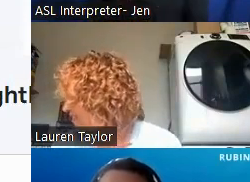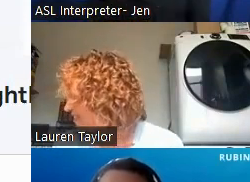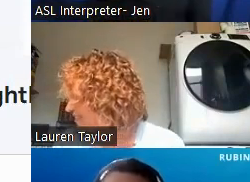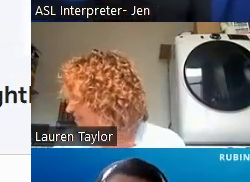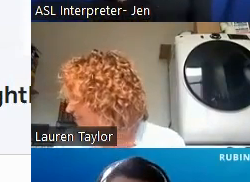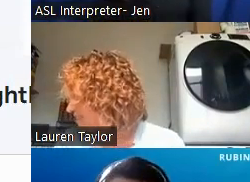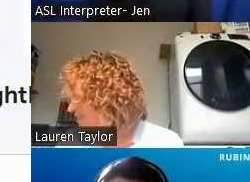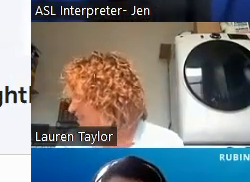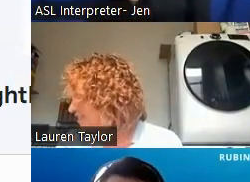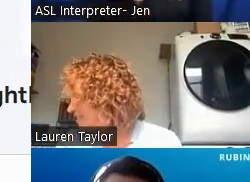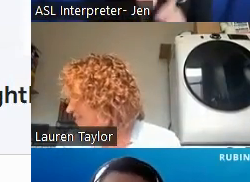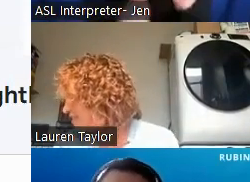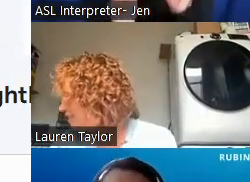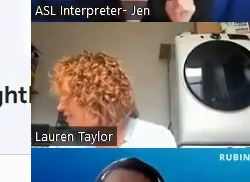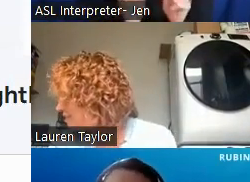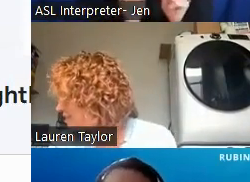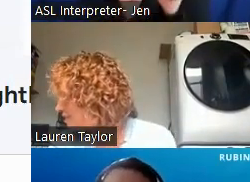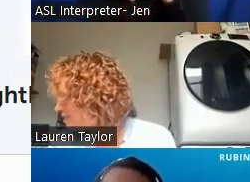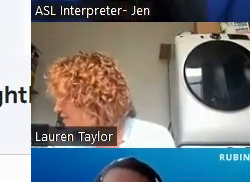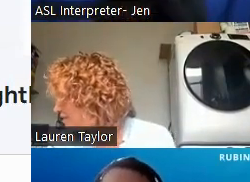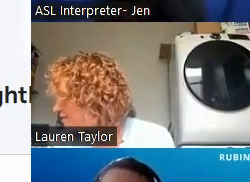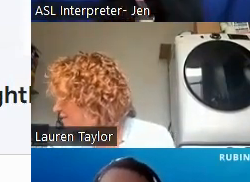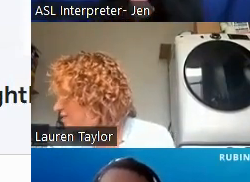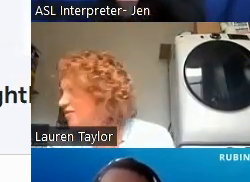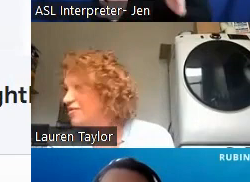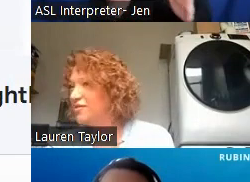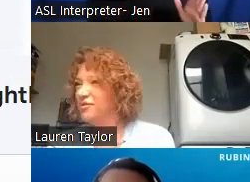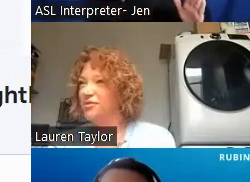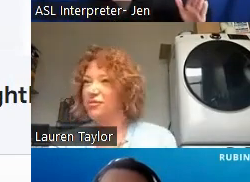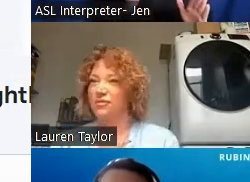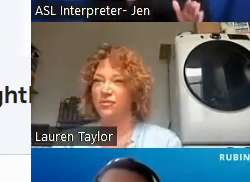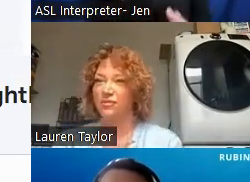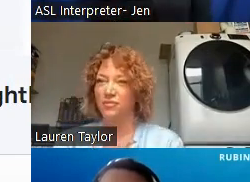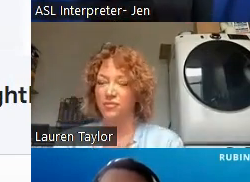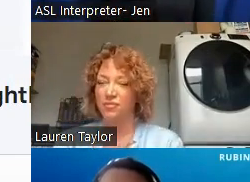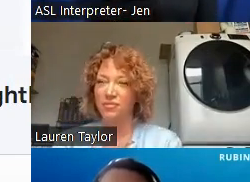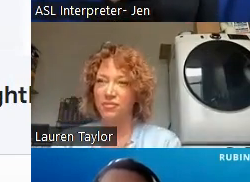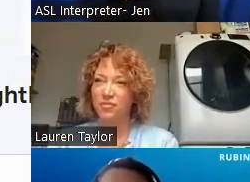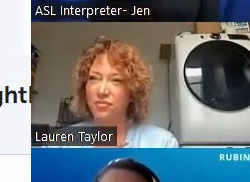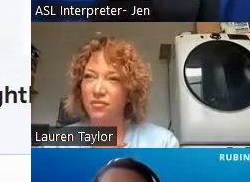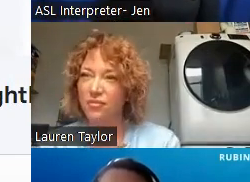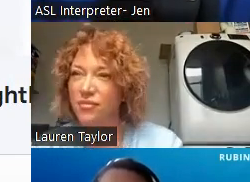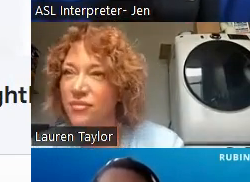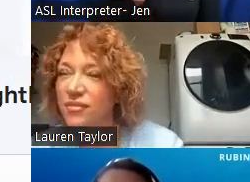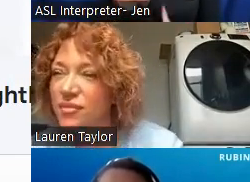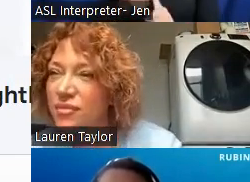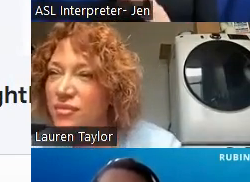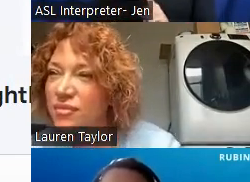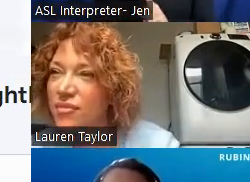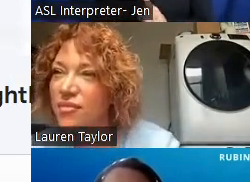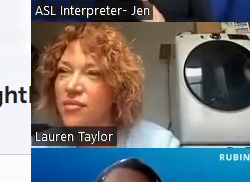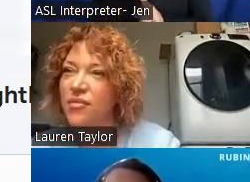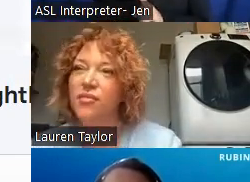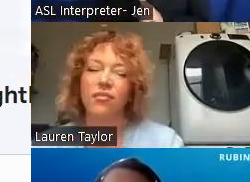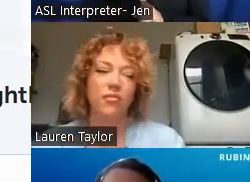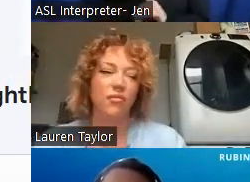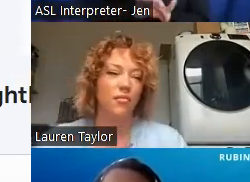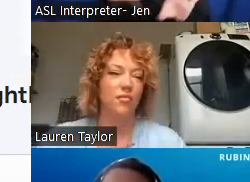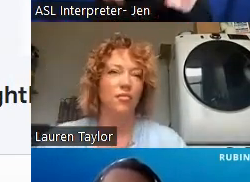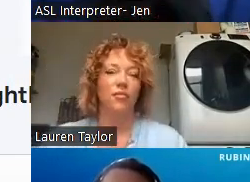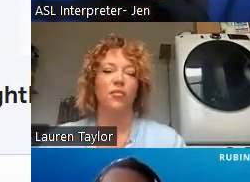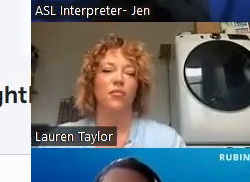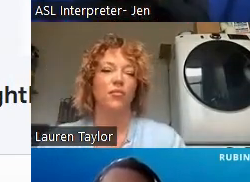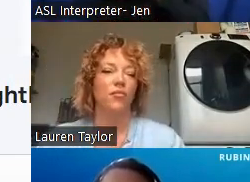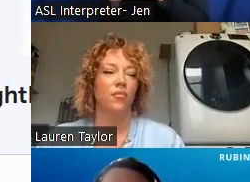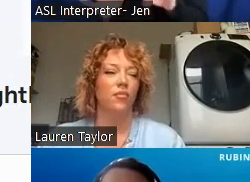for people, skills, etiquette. Lauren was just talking about the people skills are critical. She wants to see